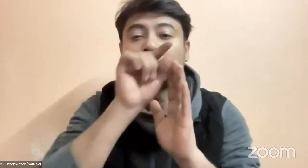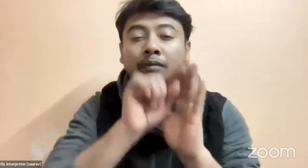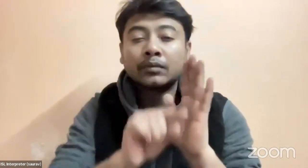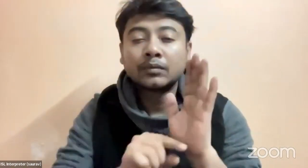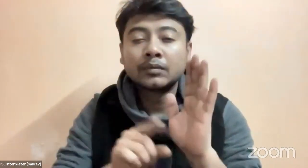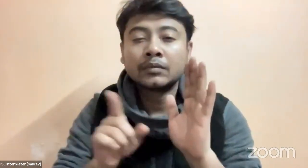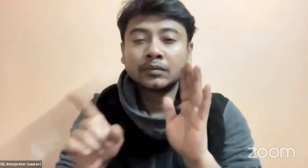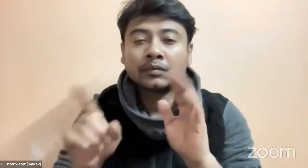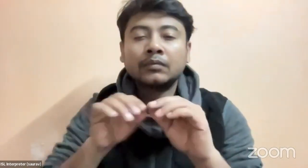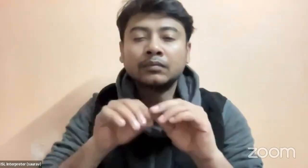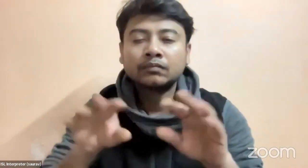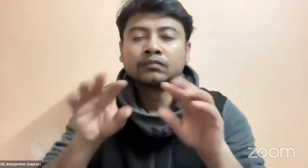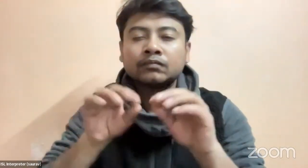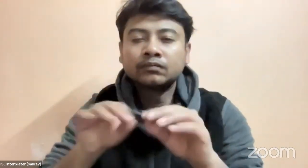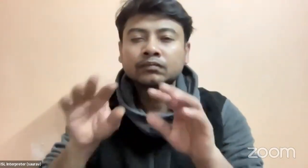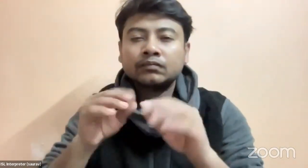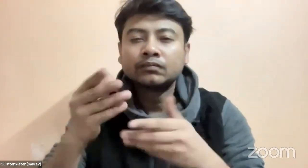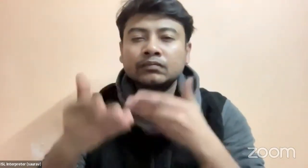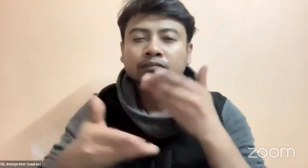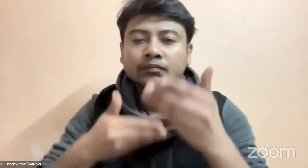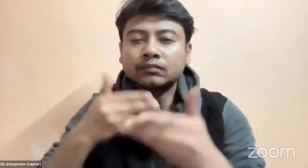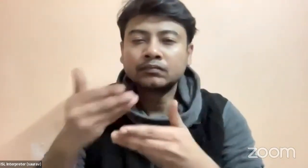and he gives the holy name